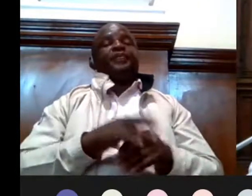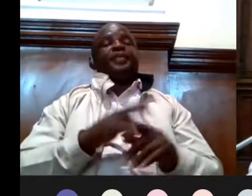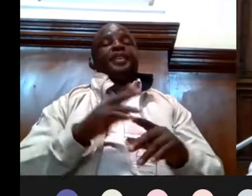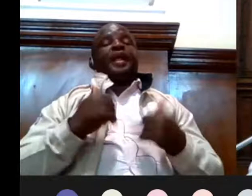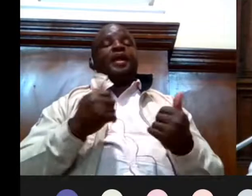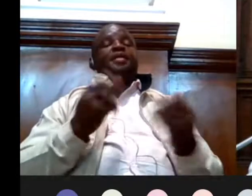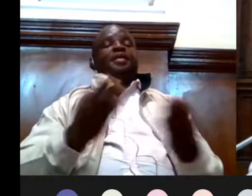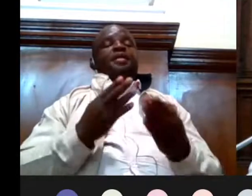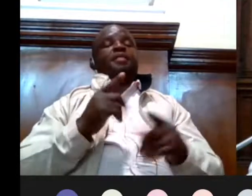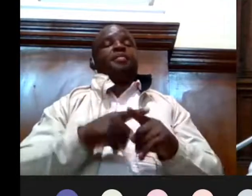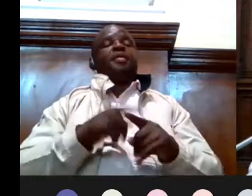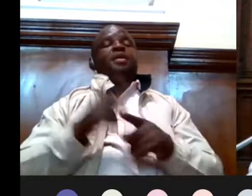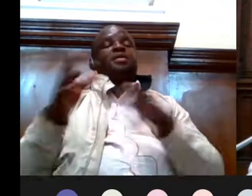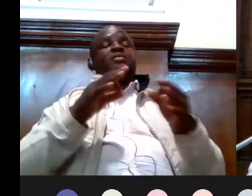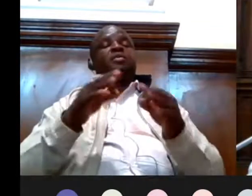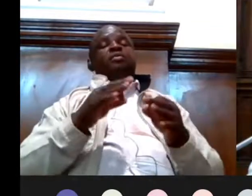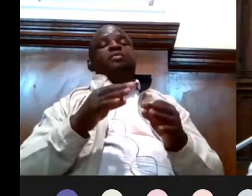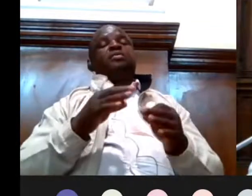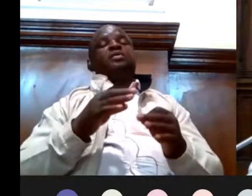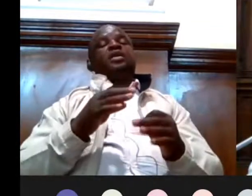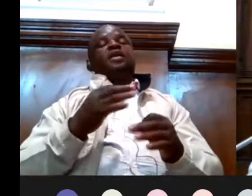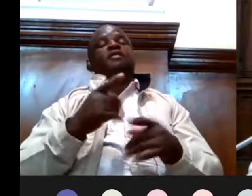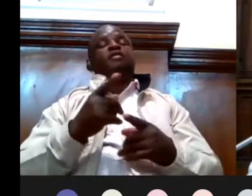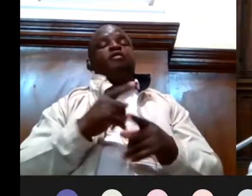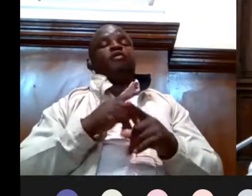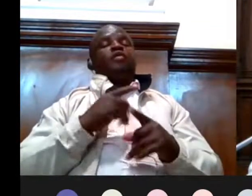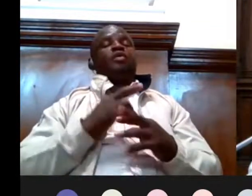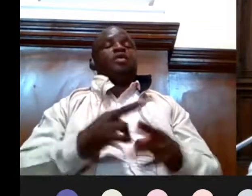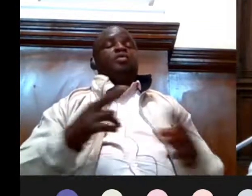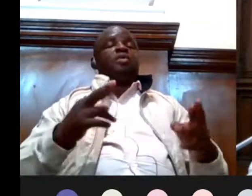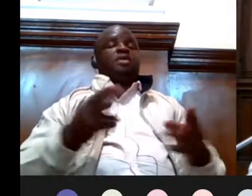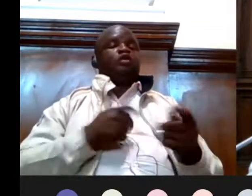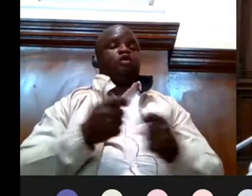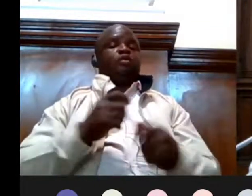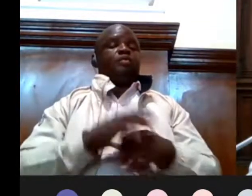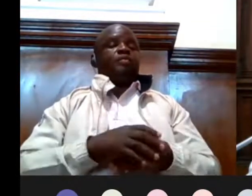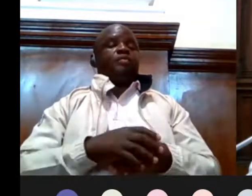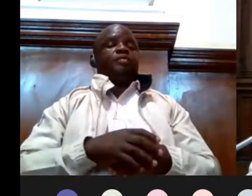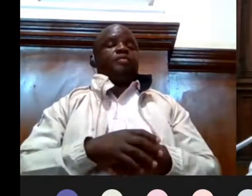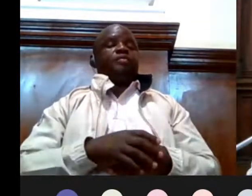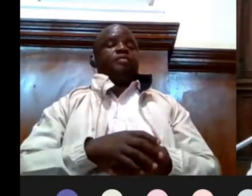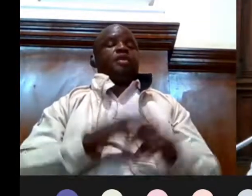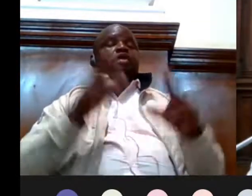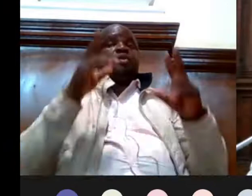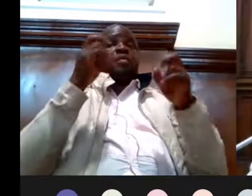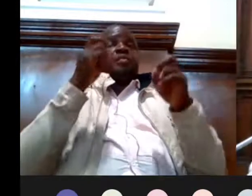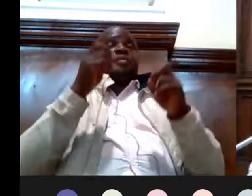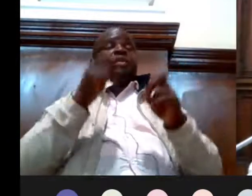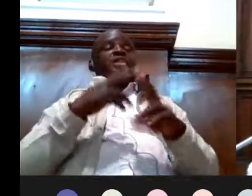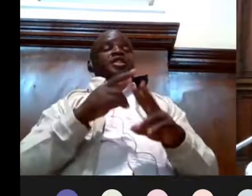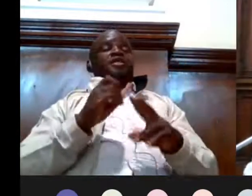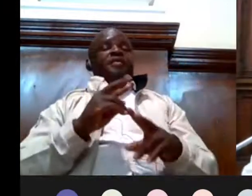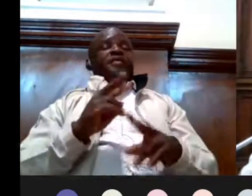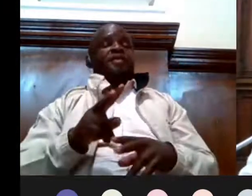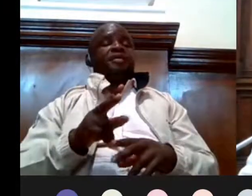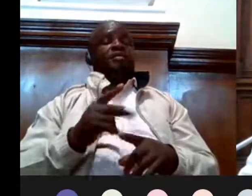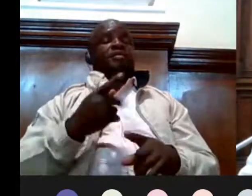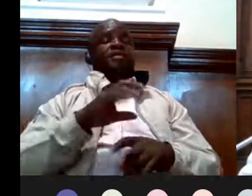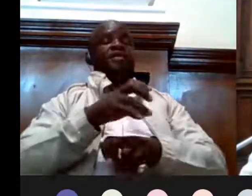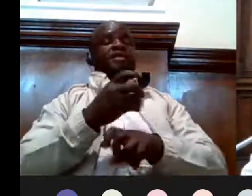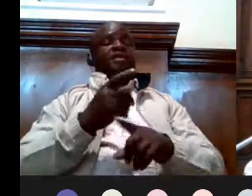healthcare, employment, and control of assets. Still on GBV, the provincial